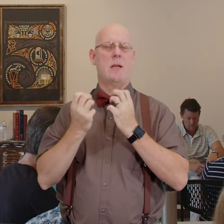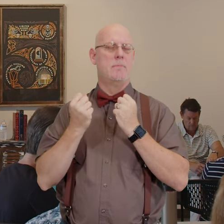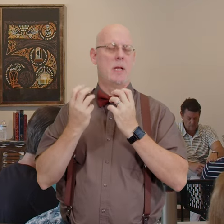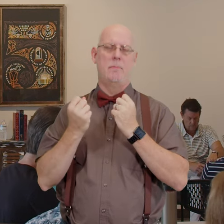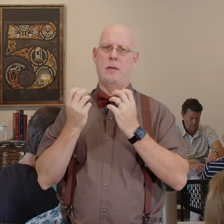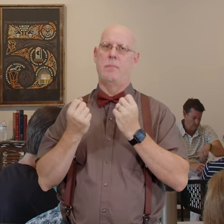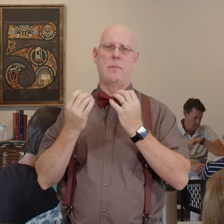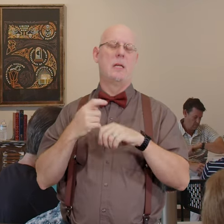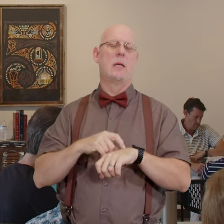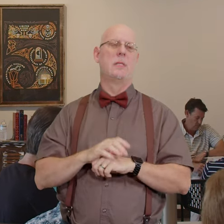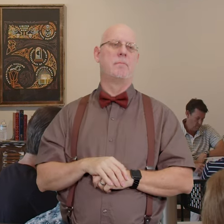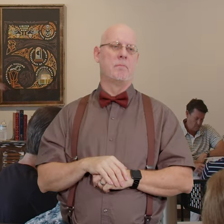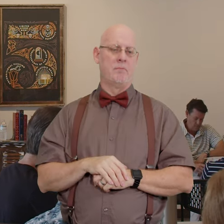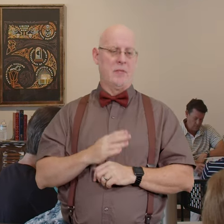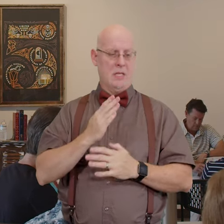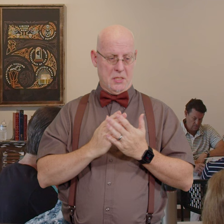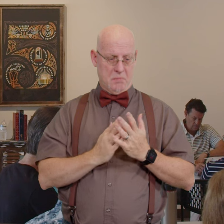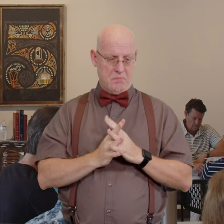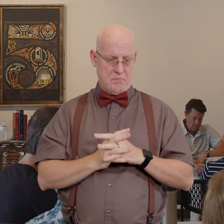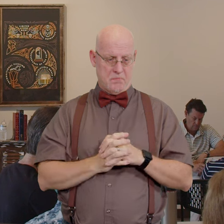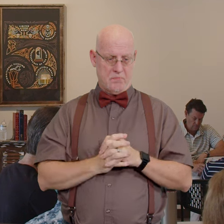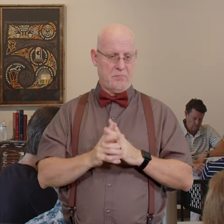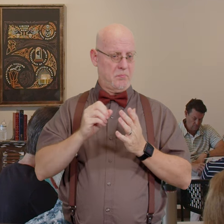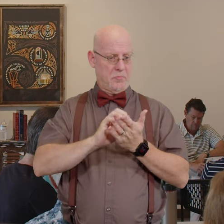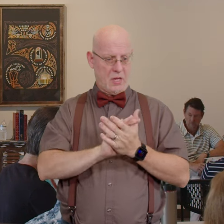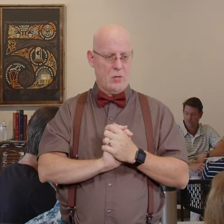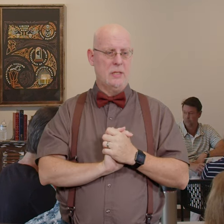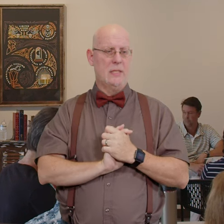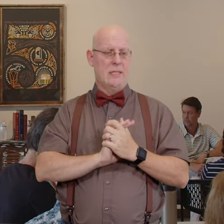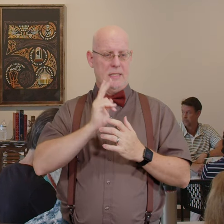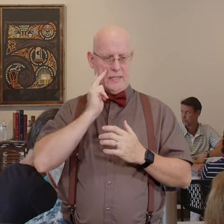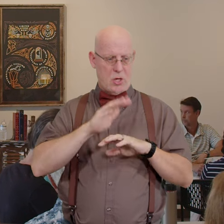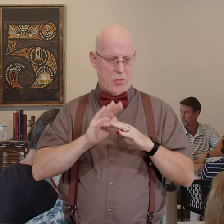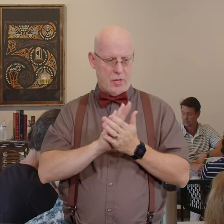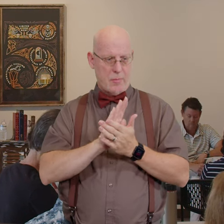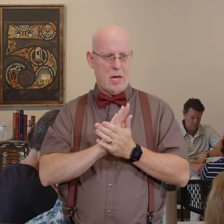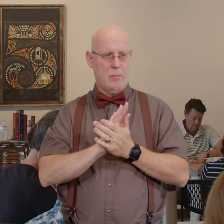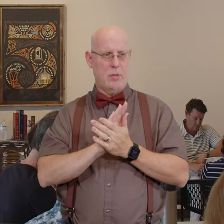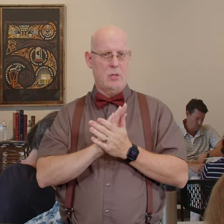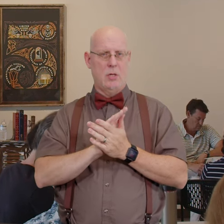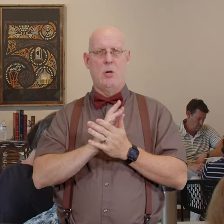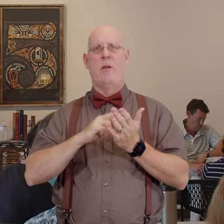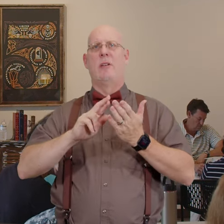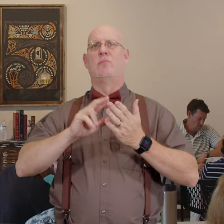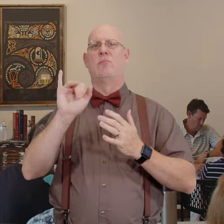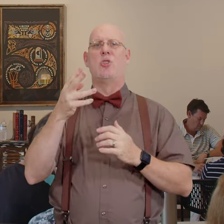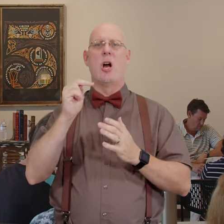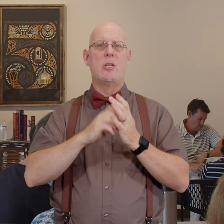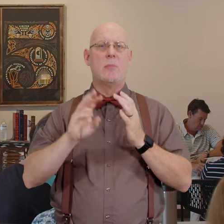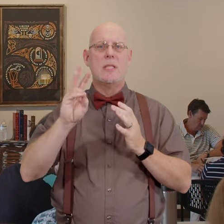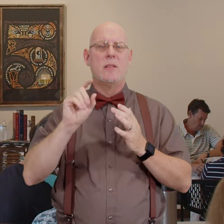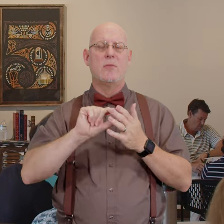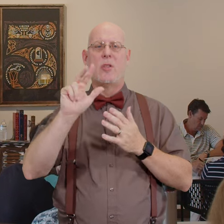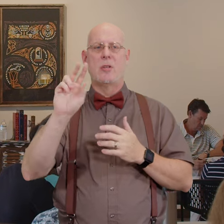dozens and dozens and dozens of times. Some of them, you can make note of these. You can see here on the sheet, but we'll just reference like John chapter